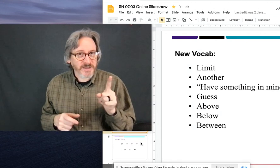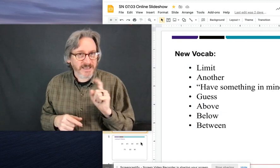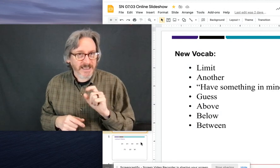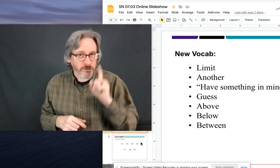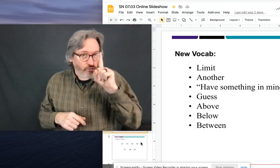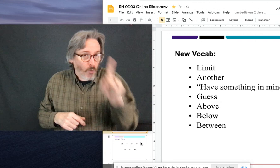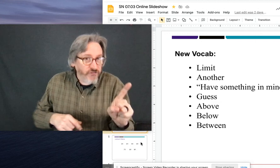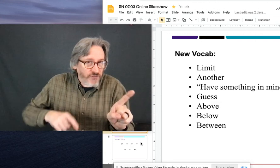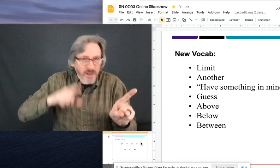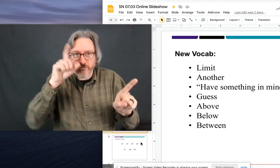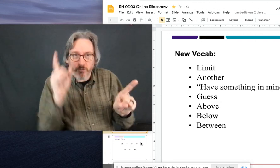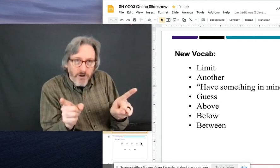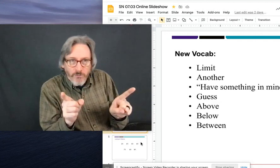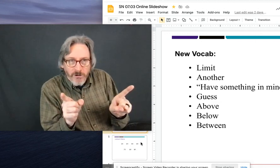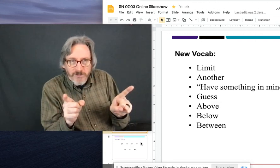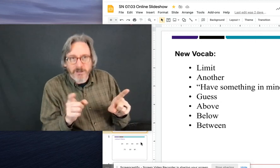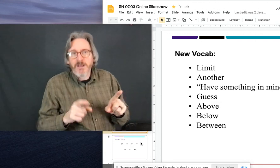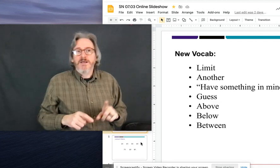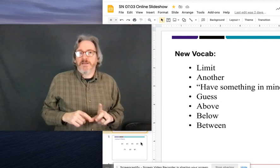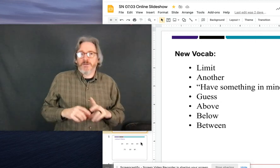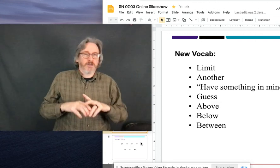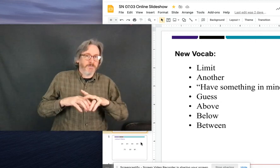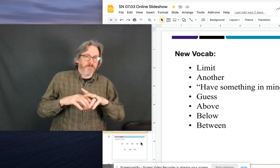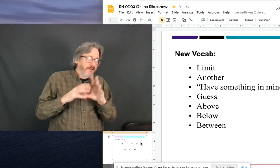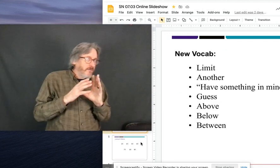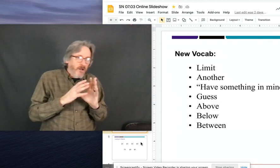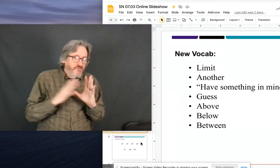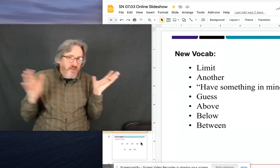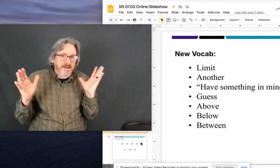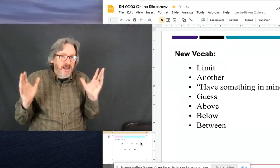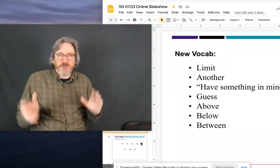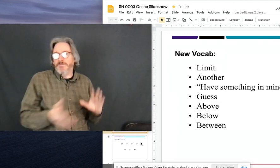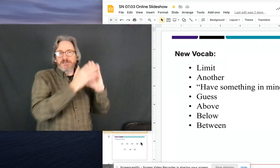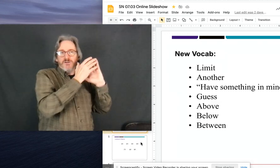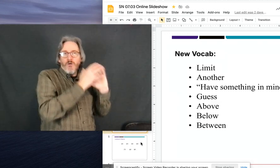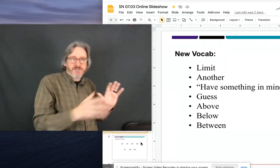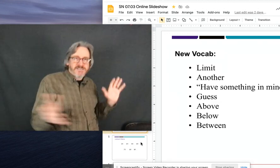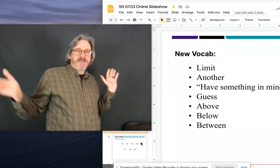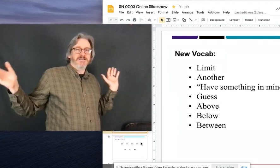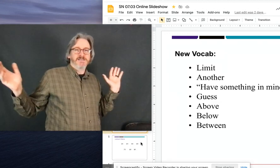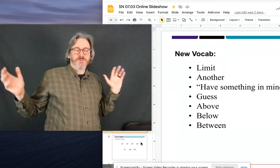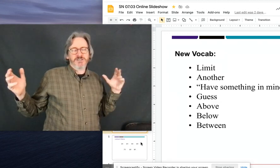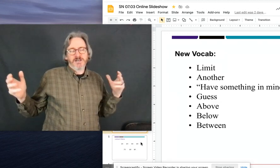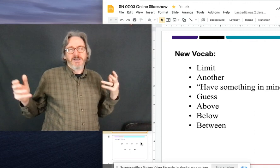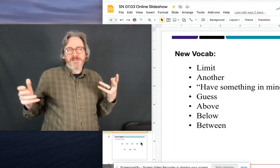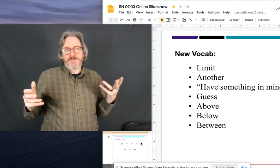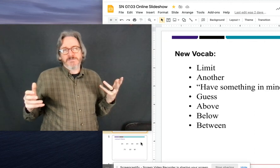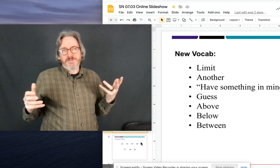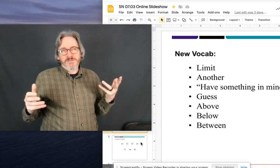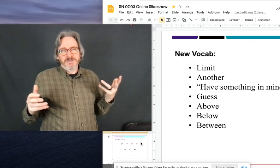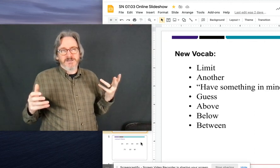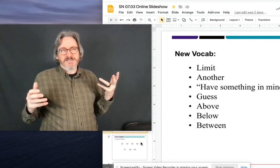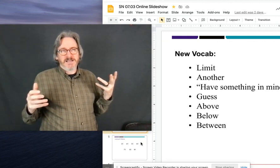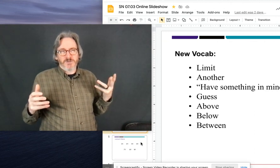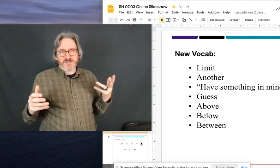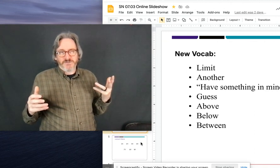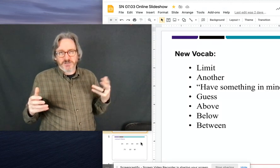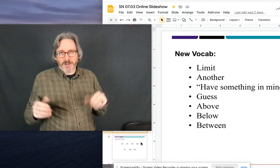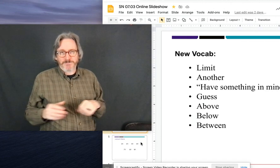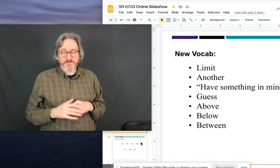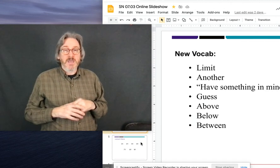you to be thinking there's one sign for one word. That a sign actually means a whole sentence, which sometimes it's not the